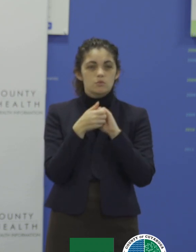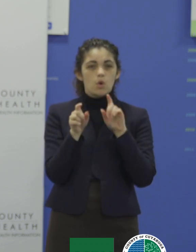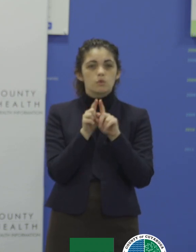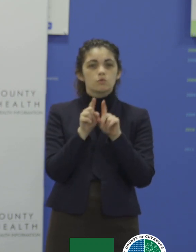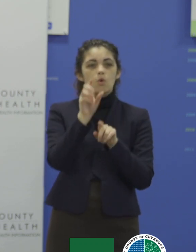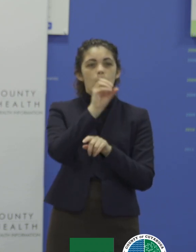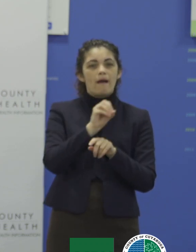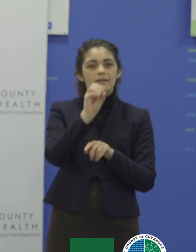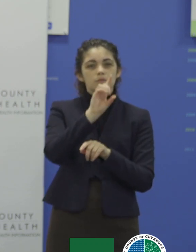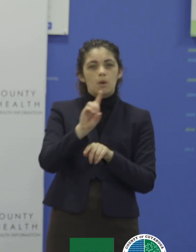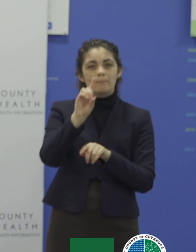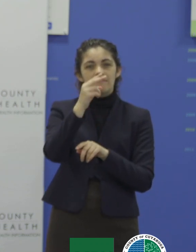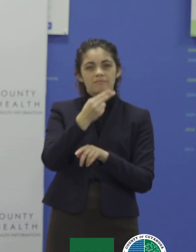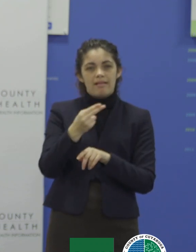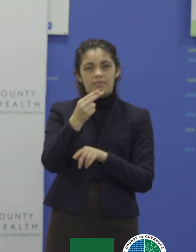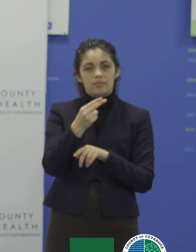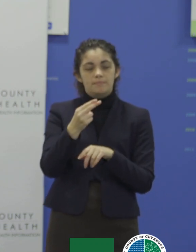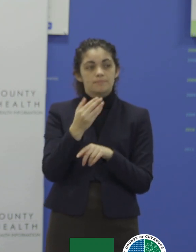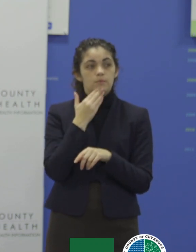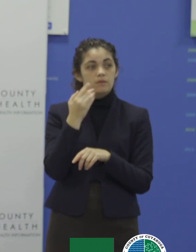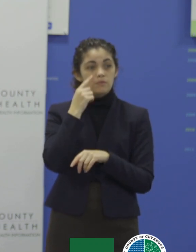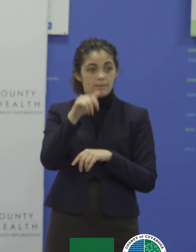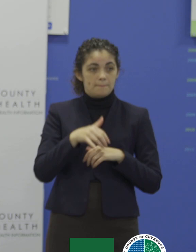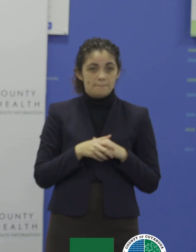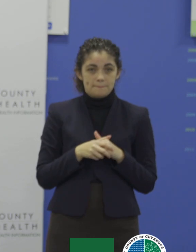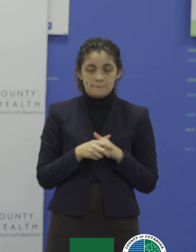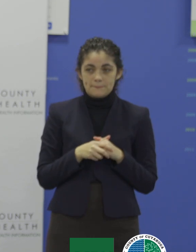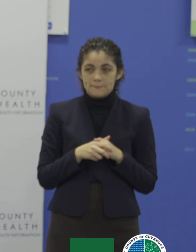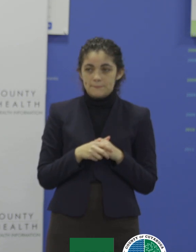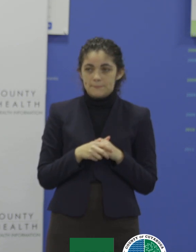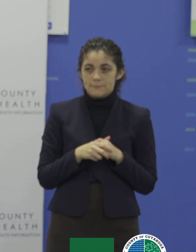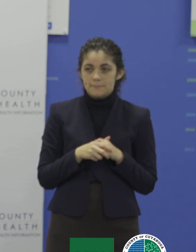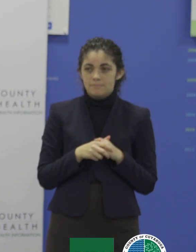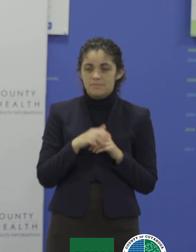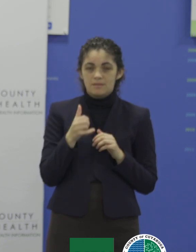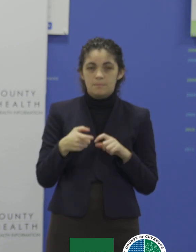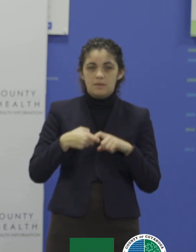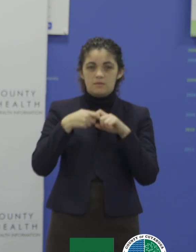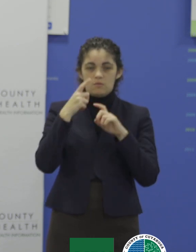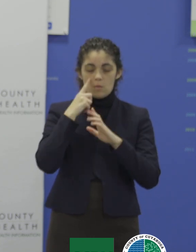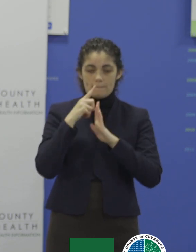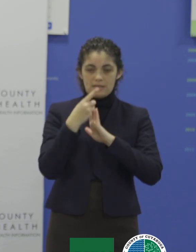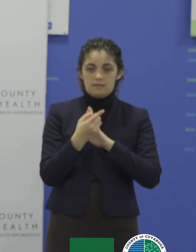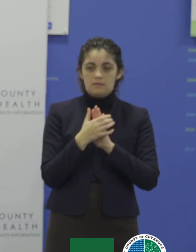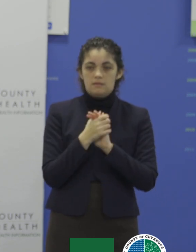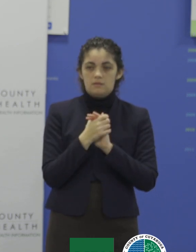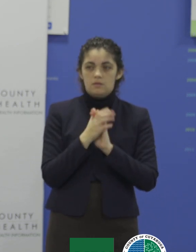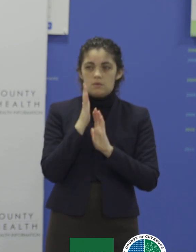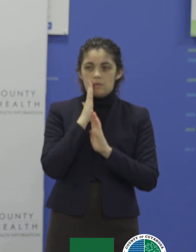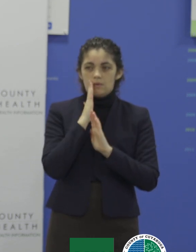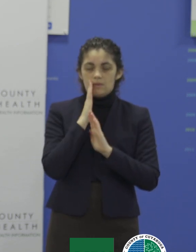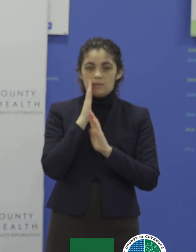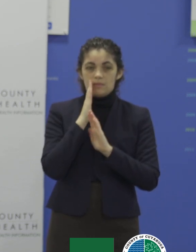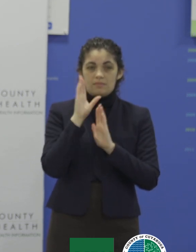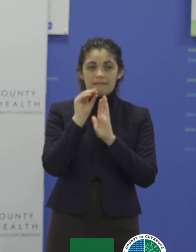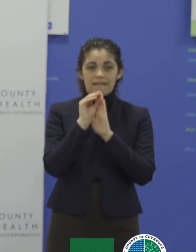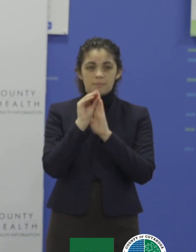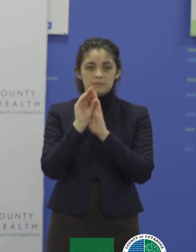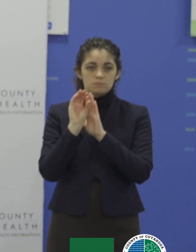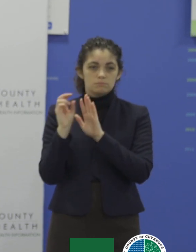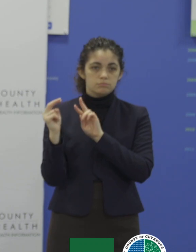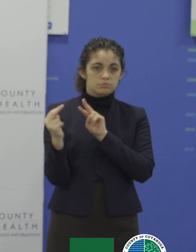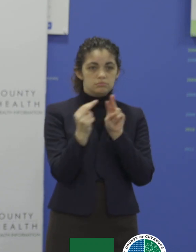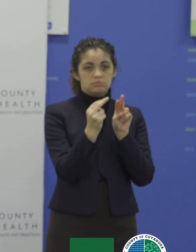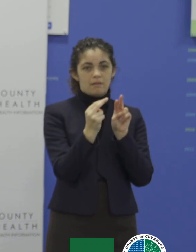Ohio Department of Health. So I thank you all for that. I'm going to pause for a moment and allow the cameras to move to